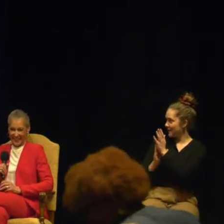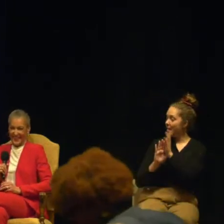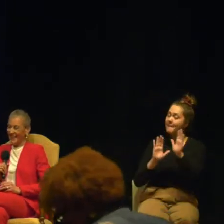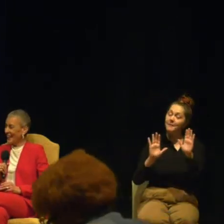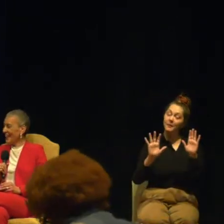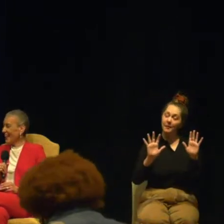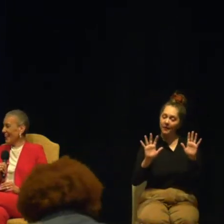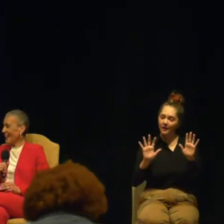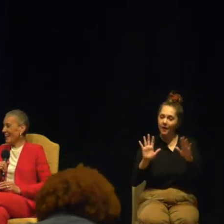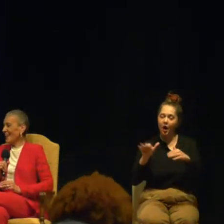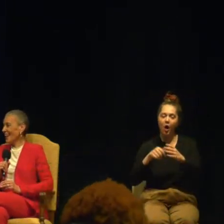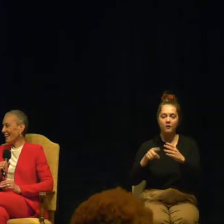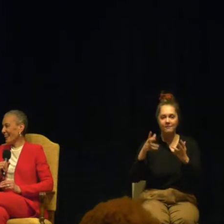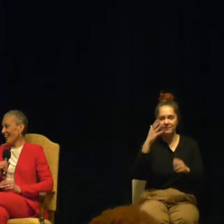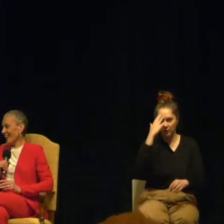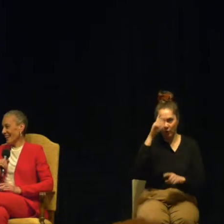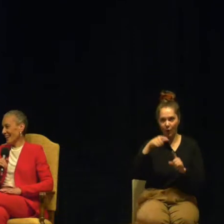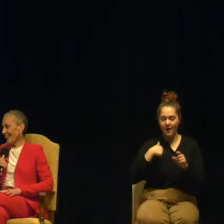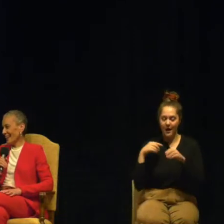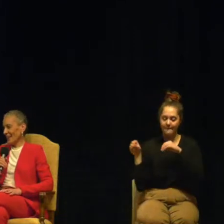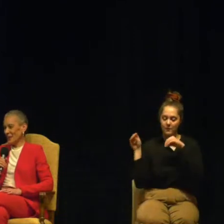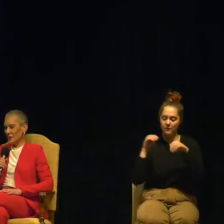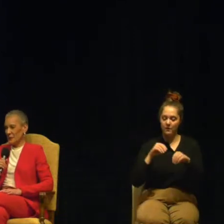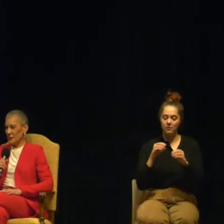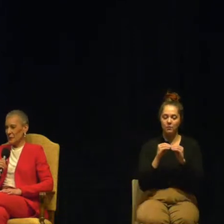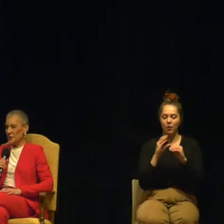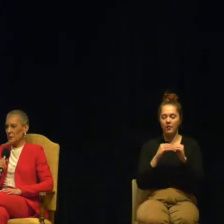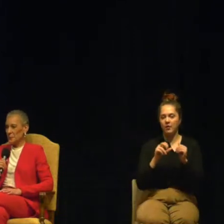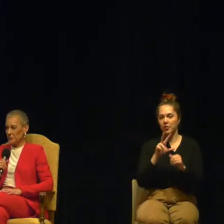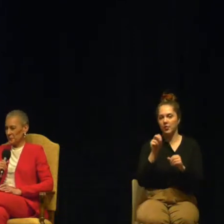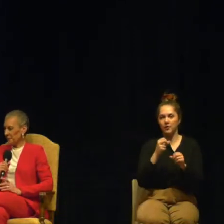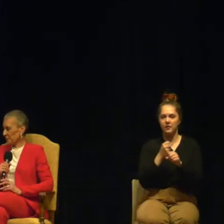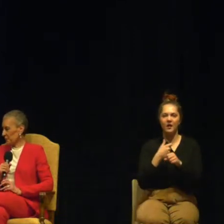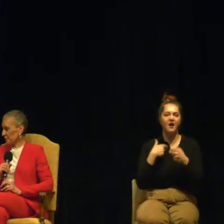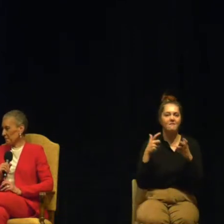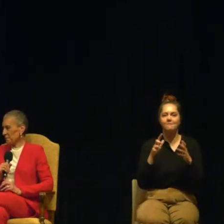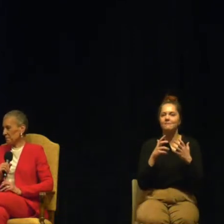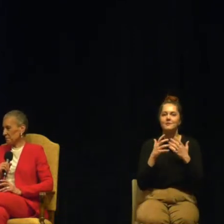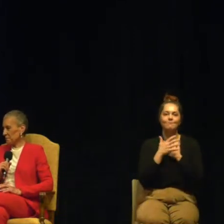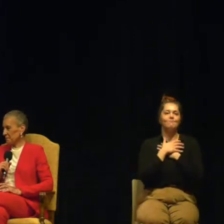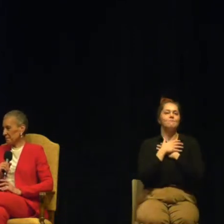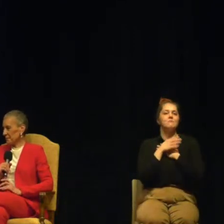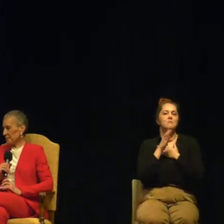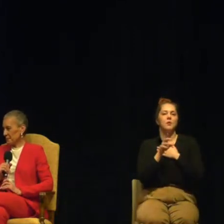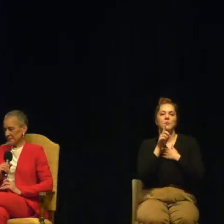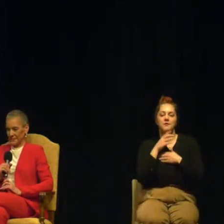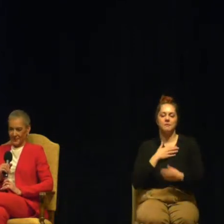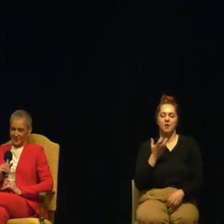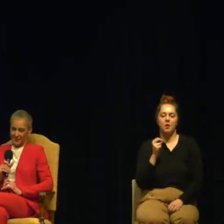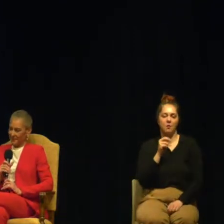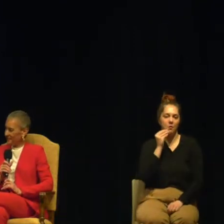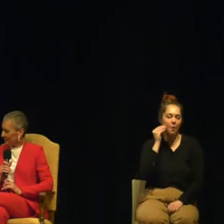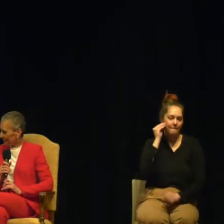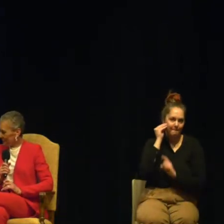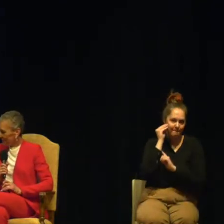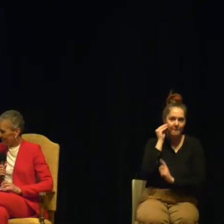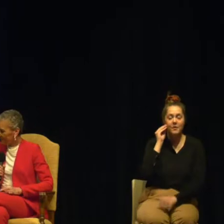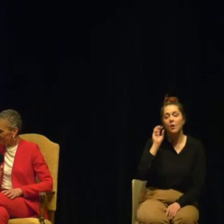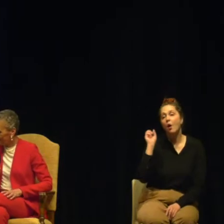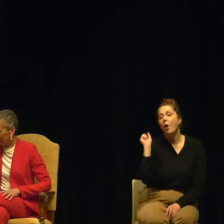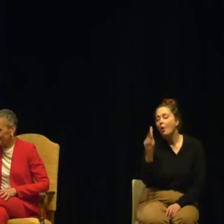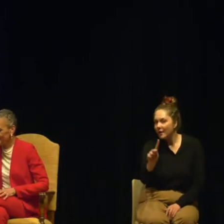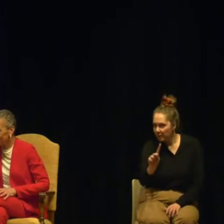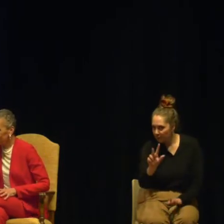But all of you know that when I moved here more than 30 years ago, I have embraced Baltimore as my own, and I consider this my home. Okay,